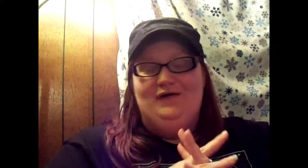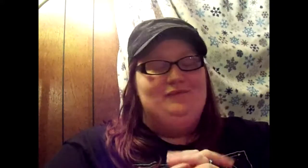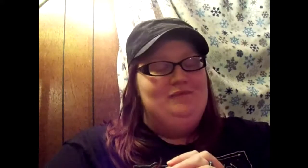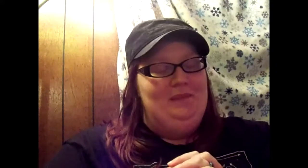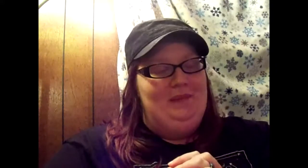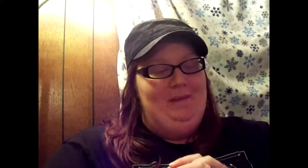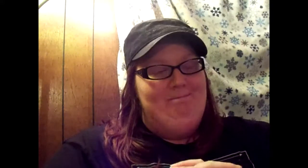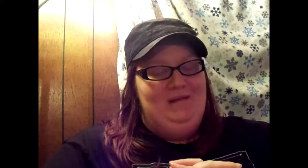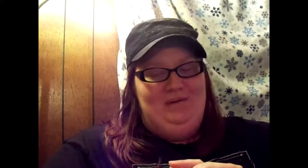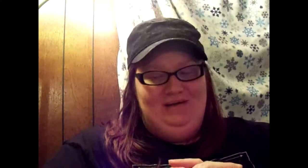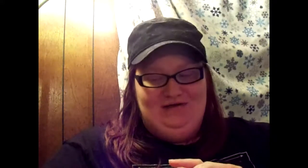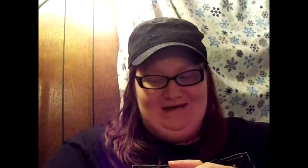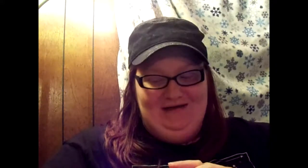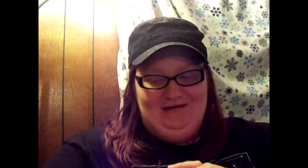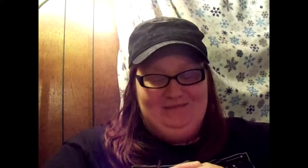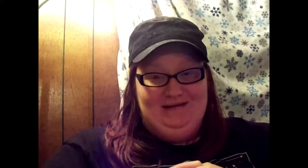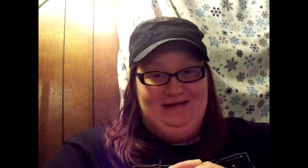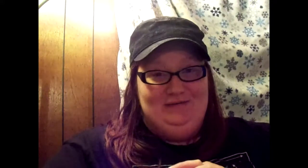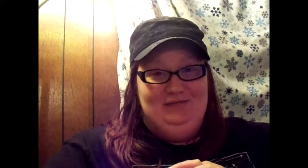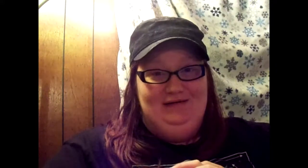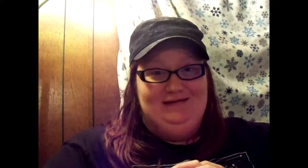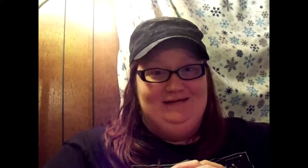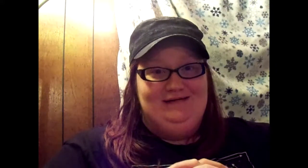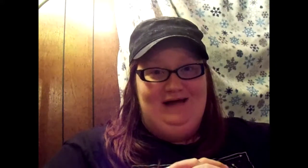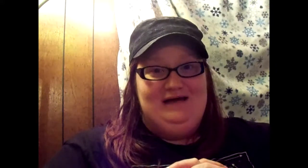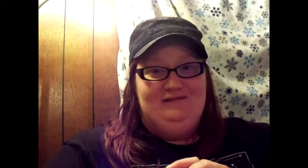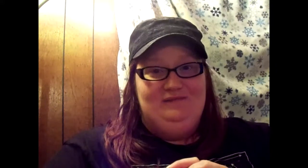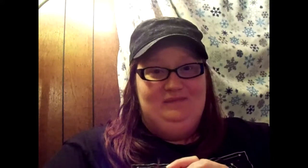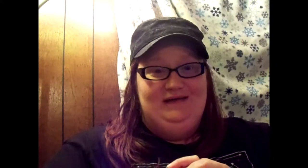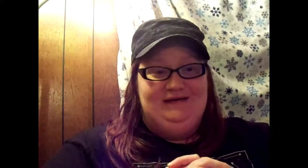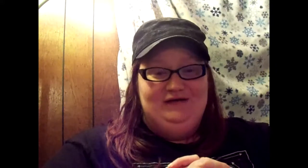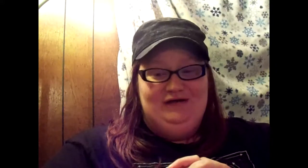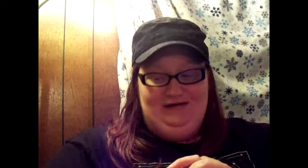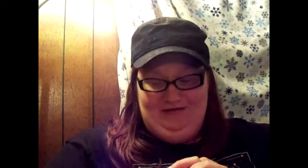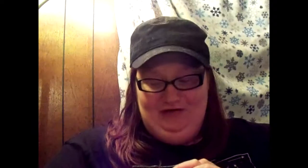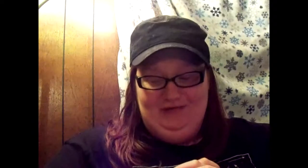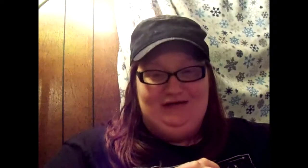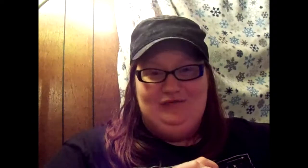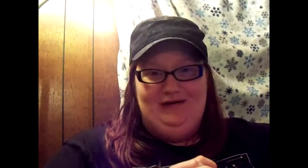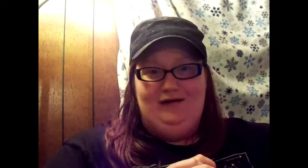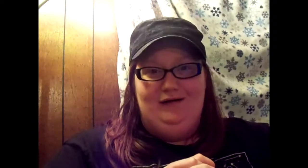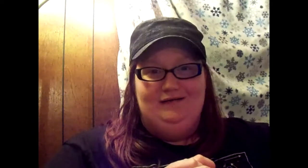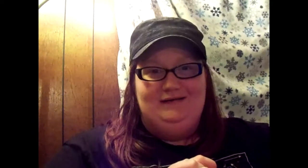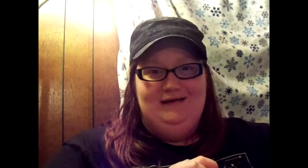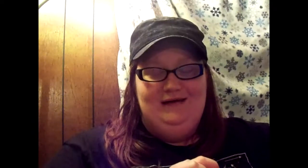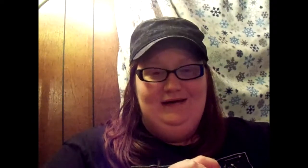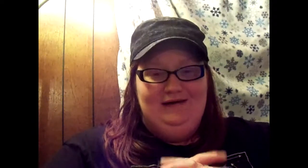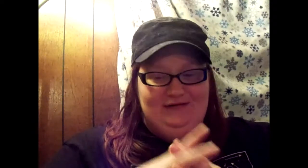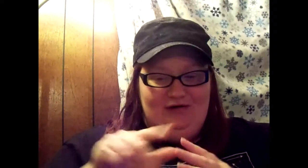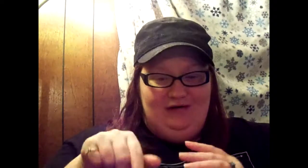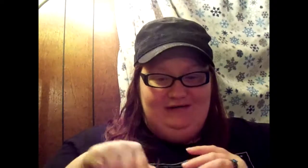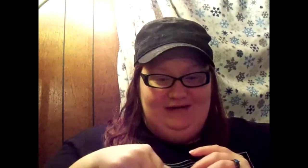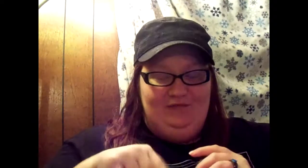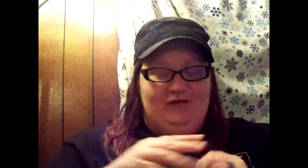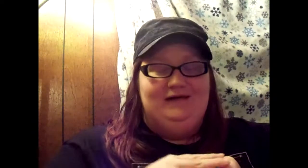them, but he just kind of looked at him like, that's cool, huh? There's a lot of things. There's shoots like 20 darts. They're all different. Like,